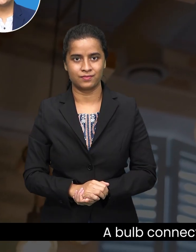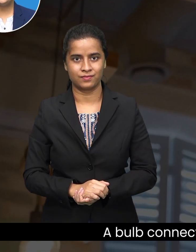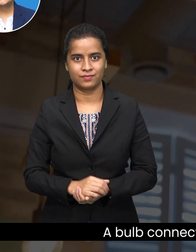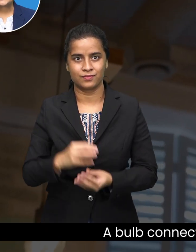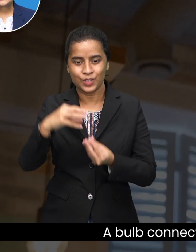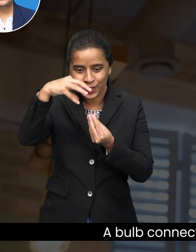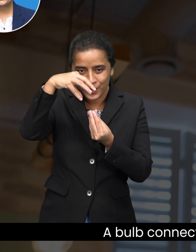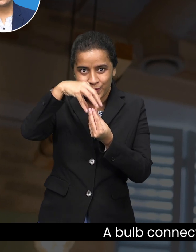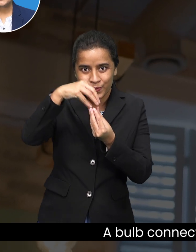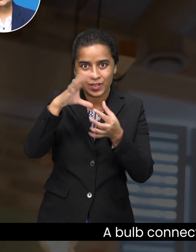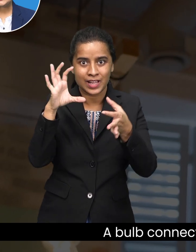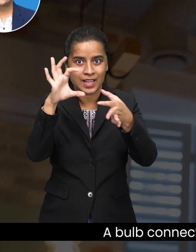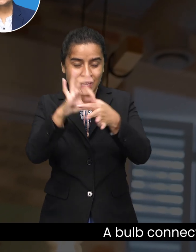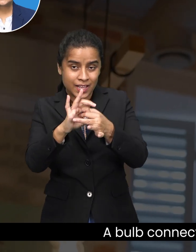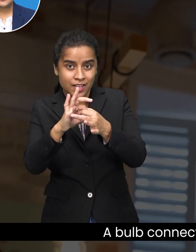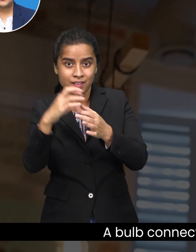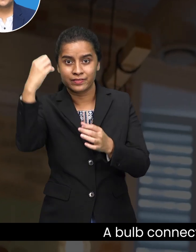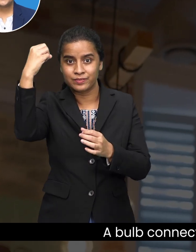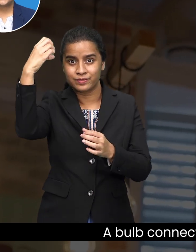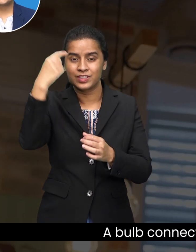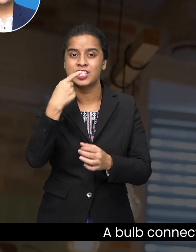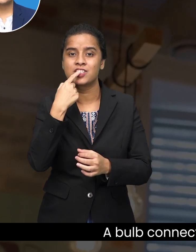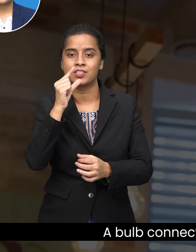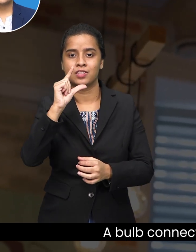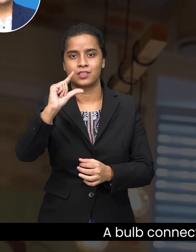a bulb connected to an electric cell,